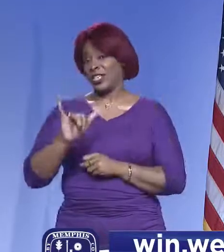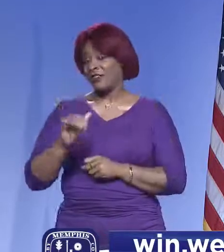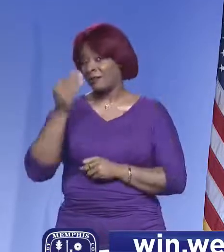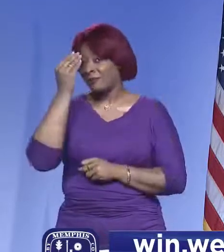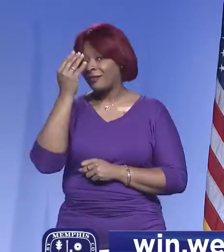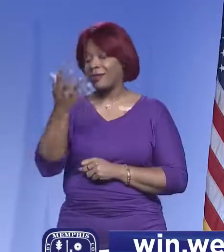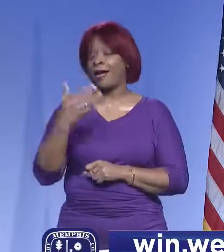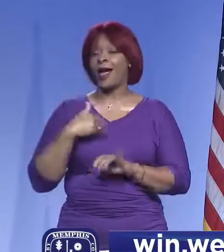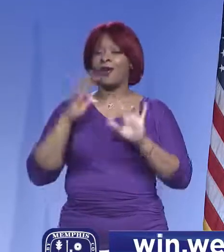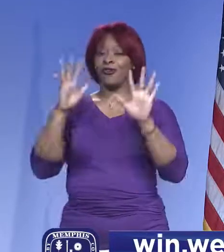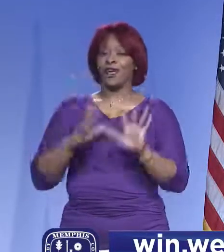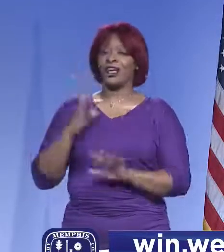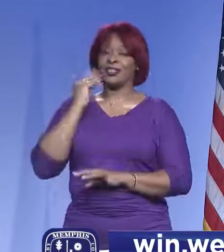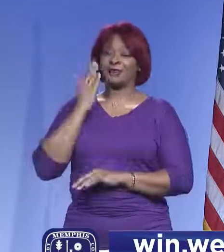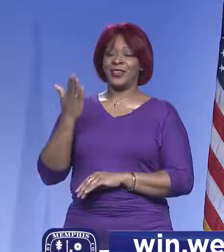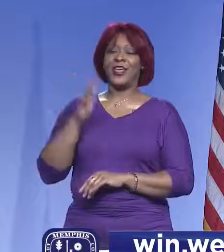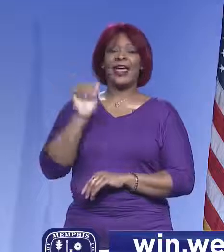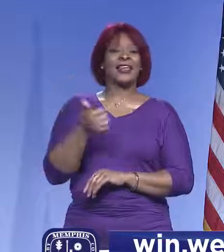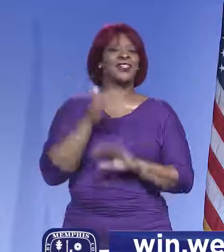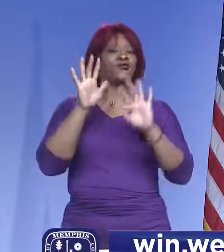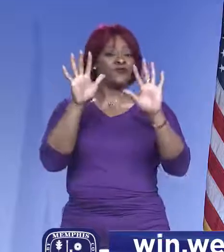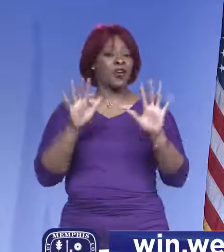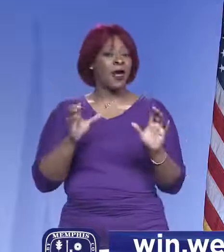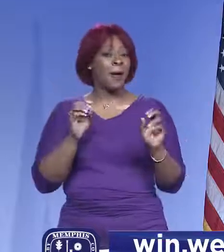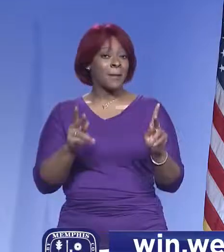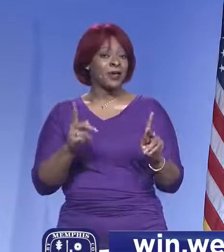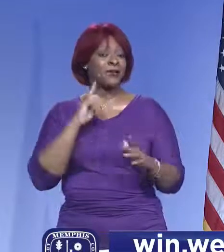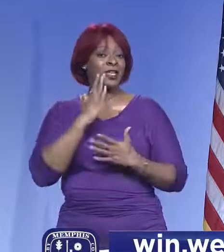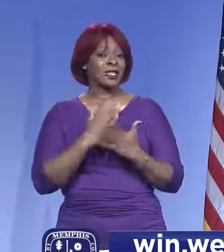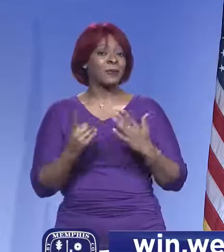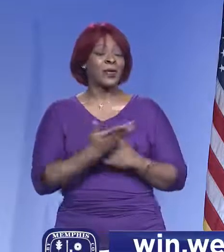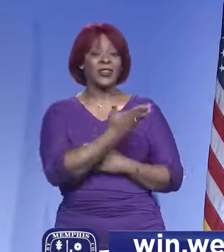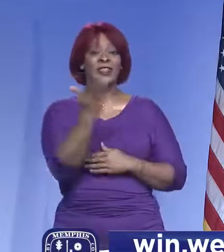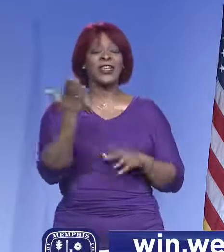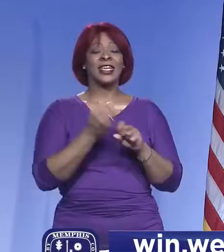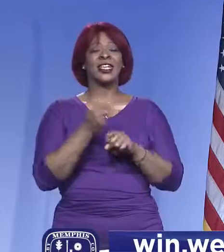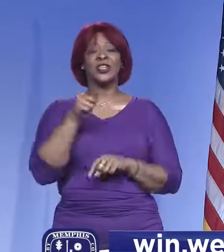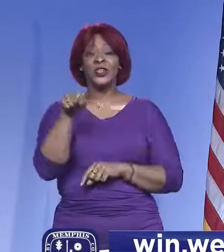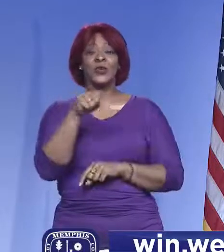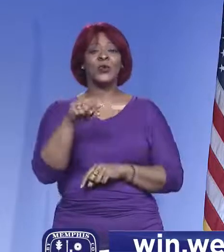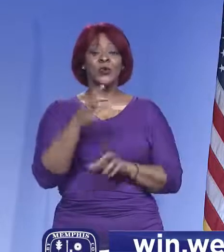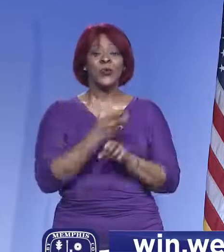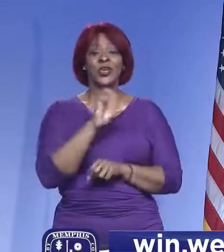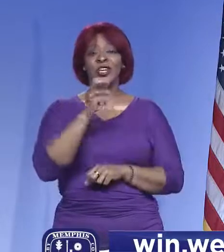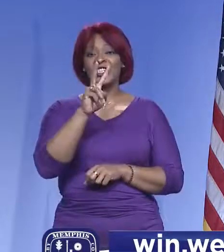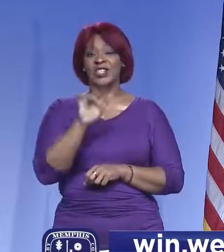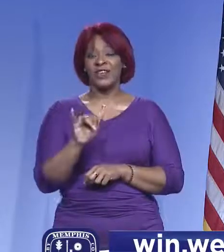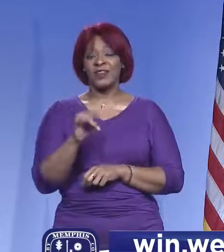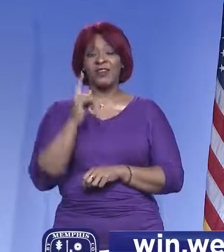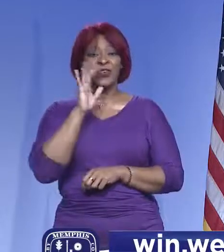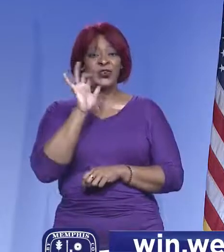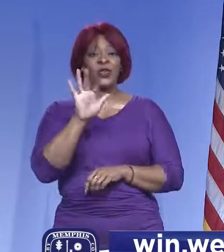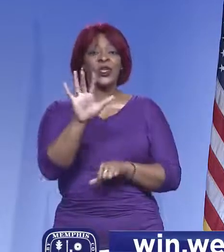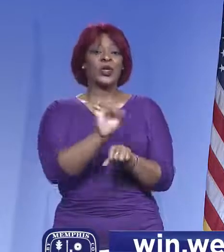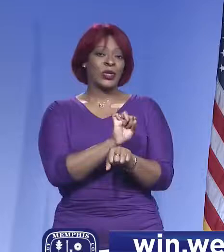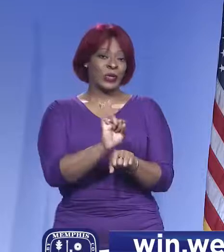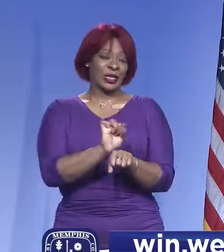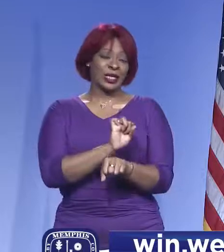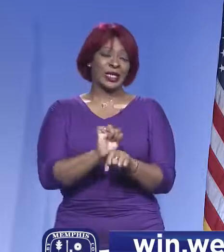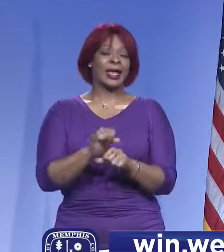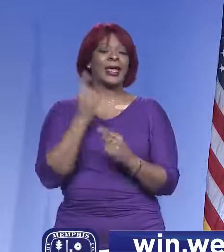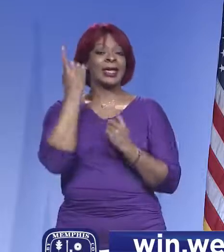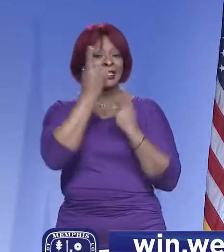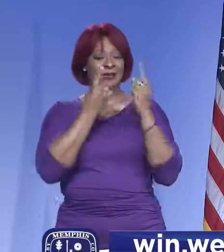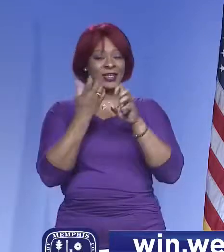had some great experiences there. So it's another great opportunity for someone out there to get a Chevy just for doing their duty and